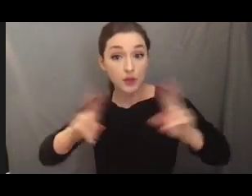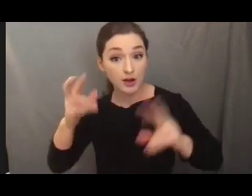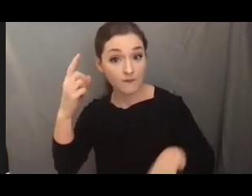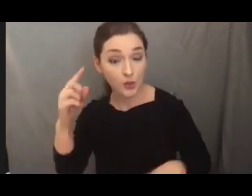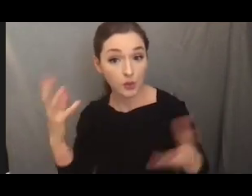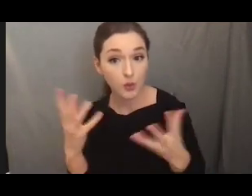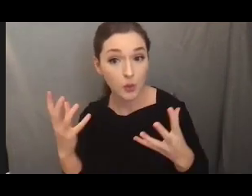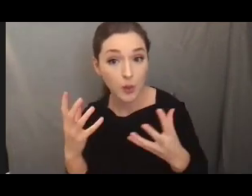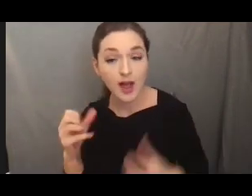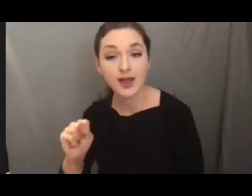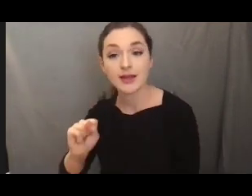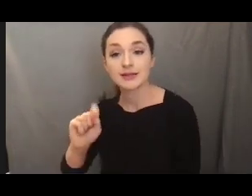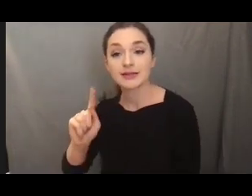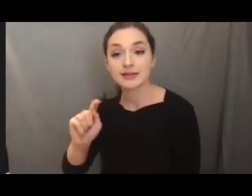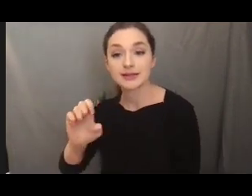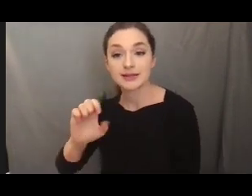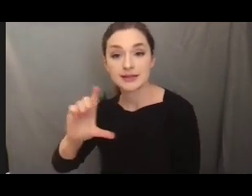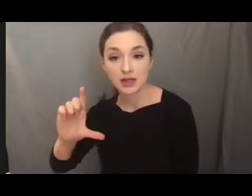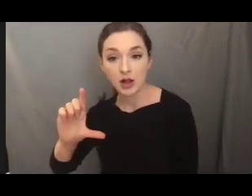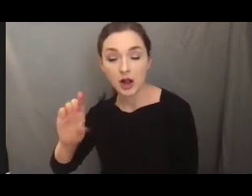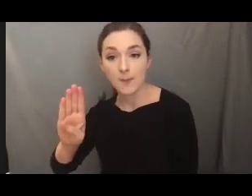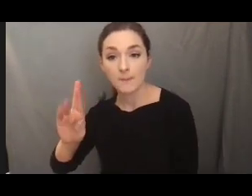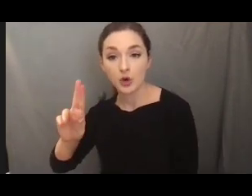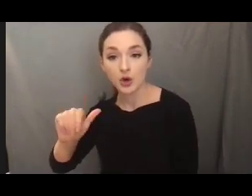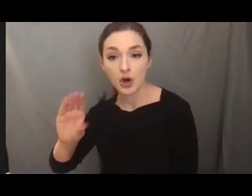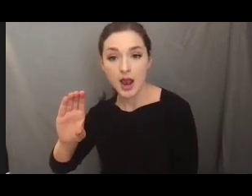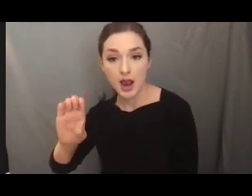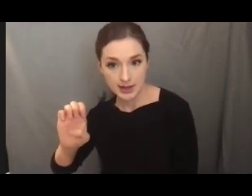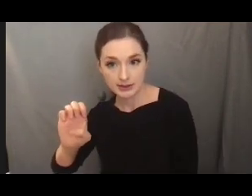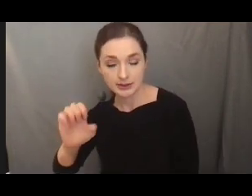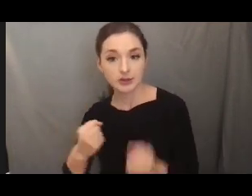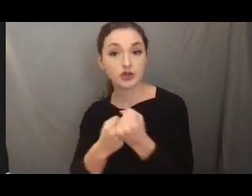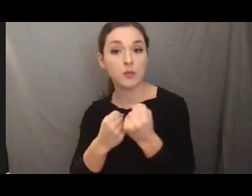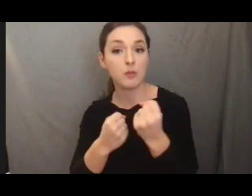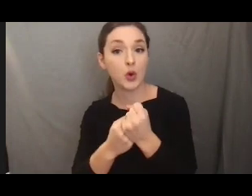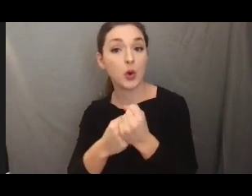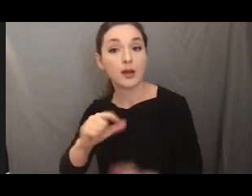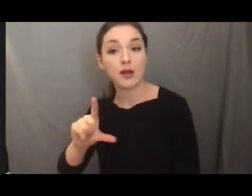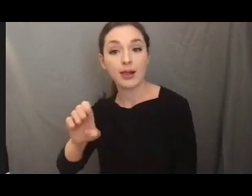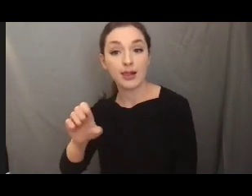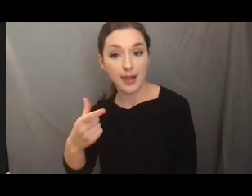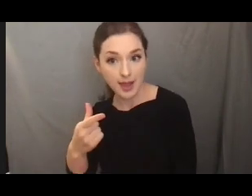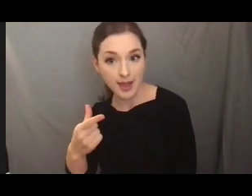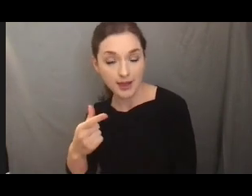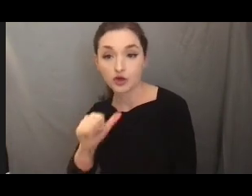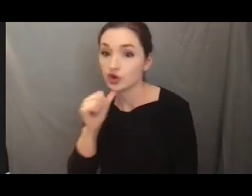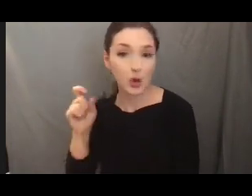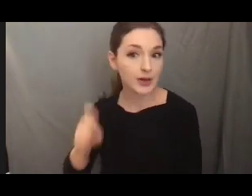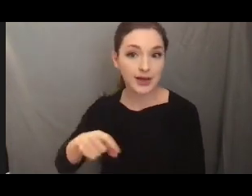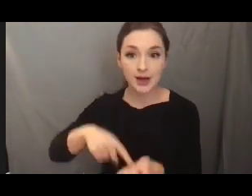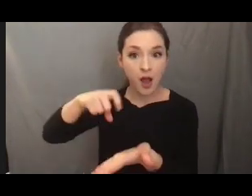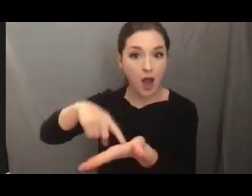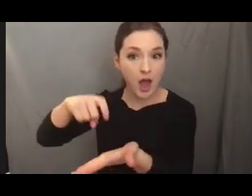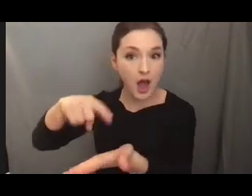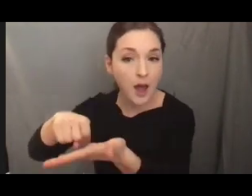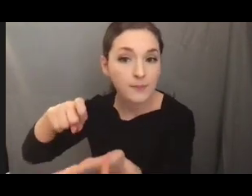With the brace supporting her leg, she didn't have to hop anymore. School was possible at last. But it wasn't the happy